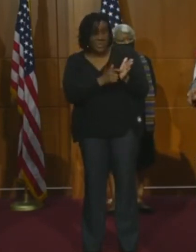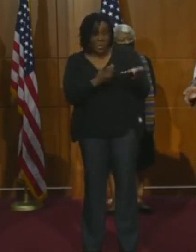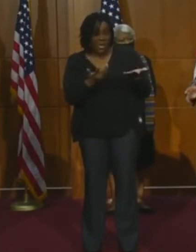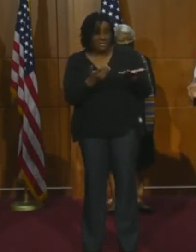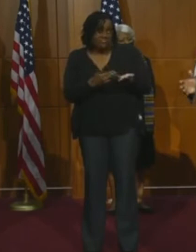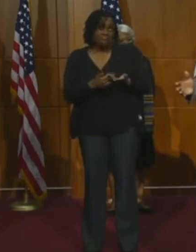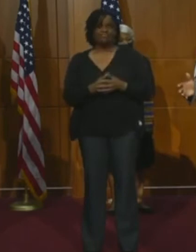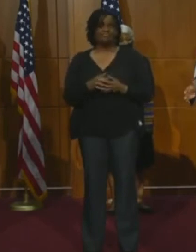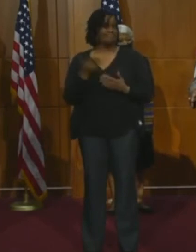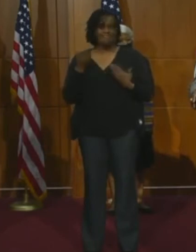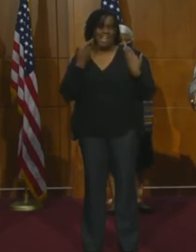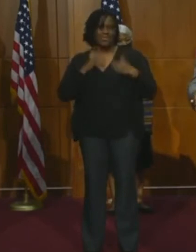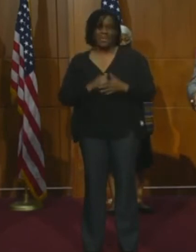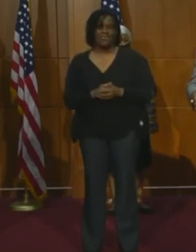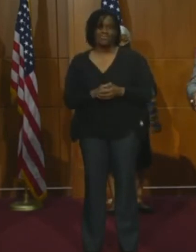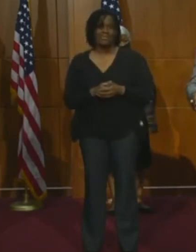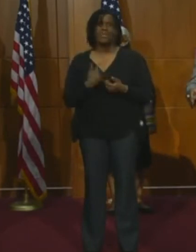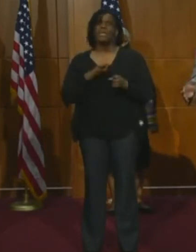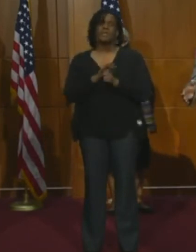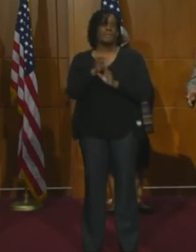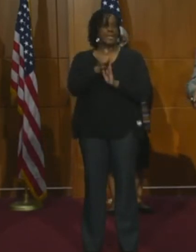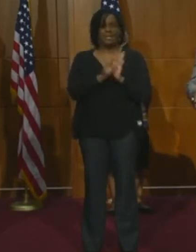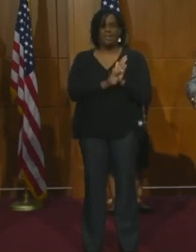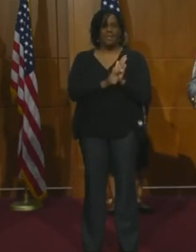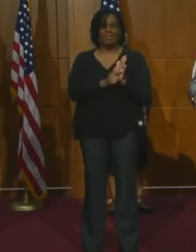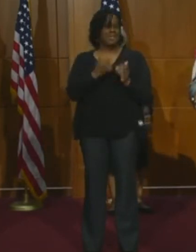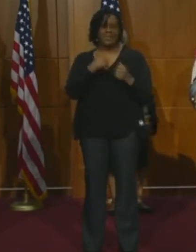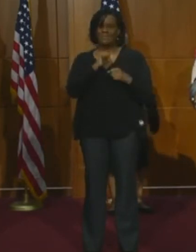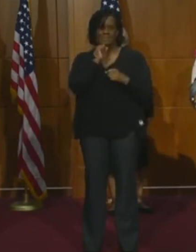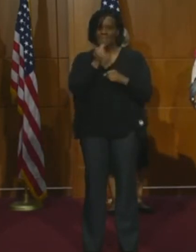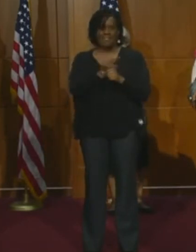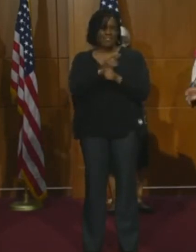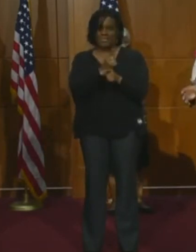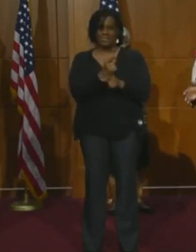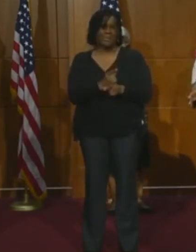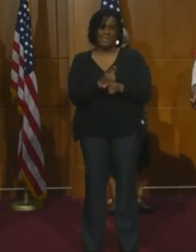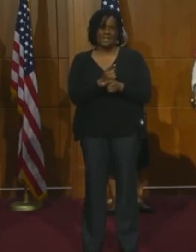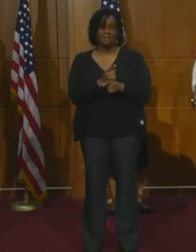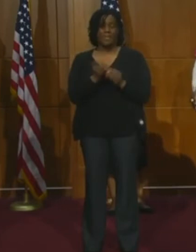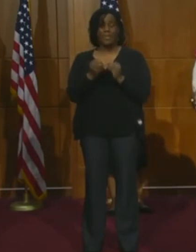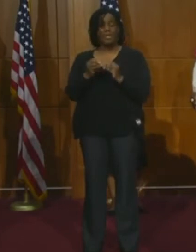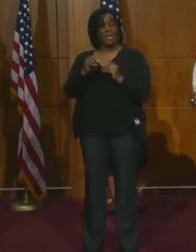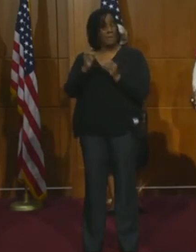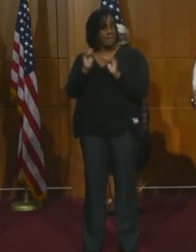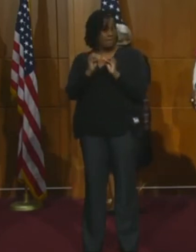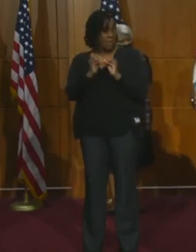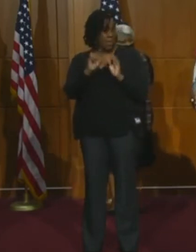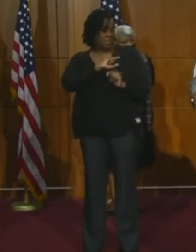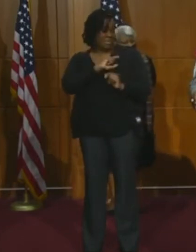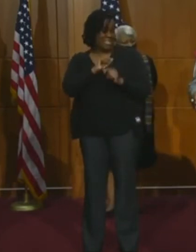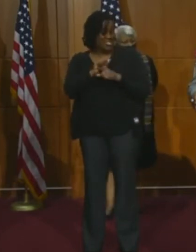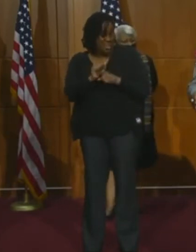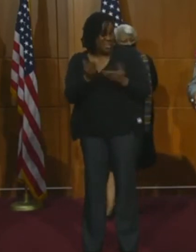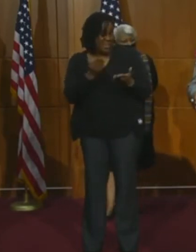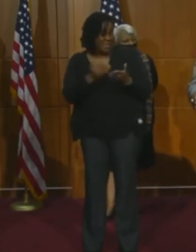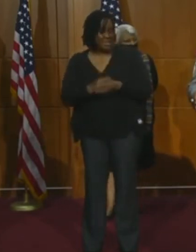don't know. We have plenty of laws on the books that we haven't learned to enforce properly. Is more police training what we need? I don't know.